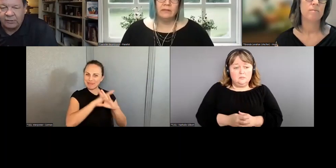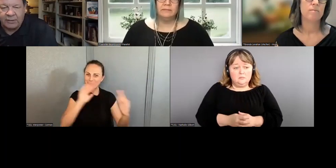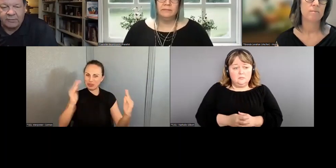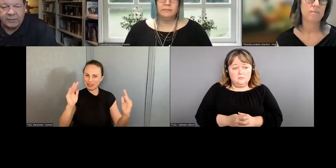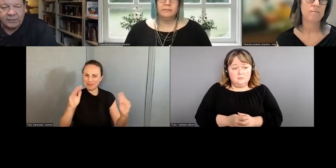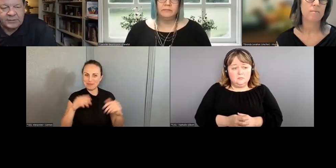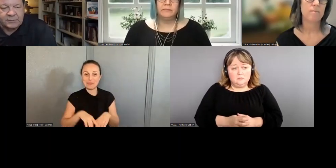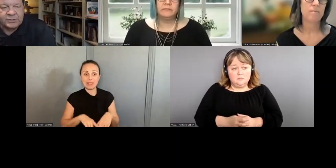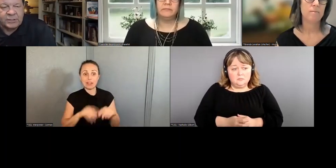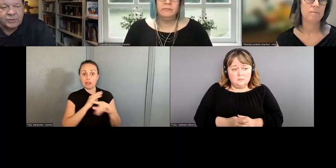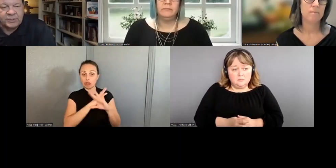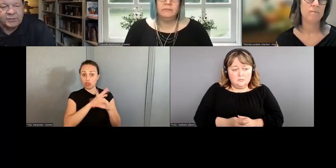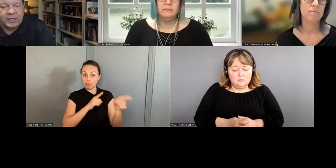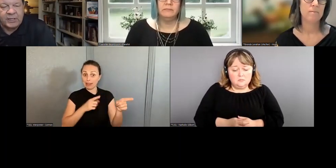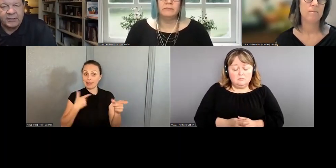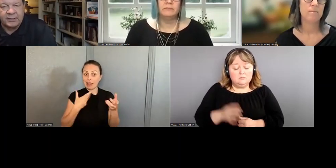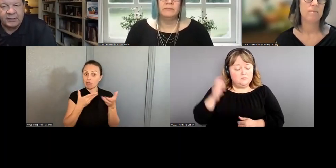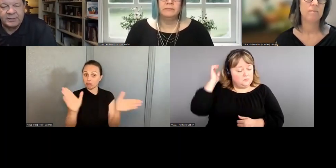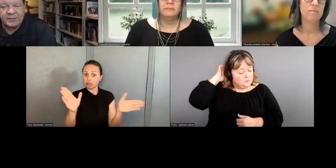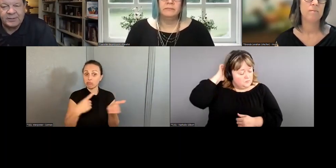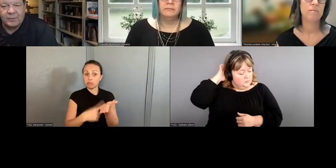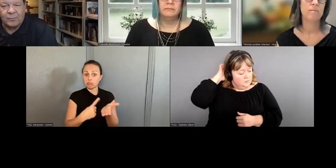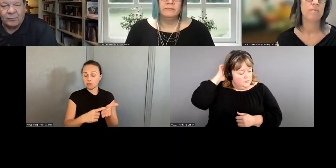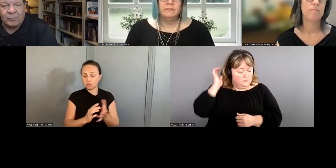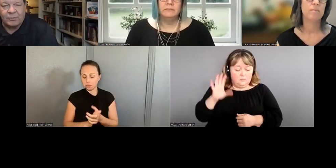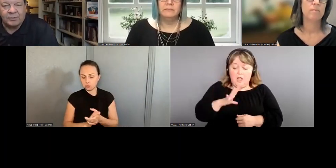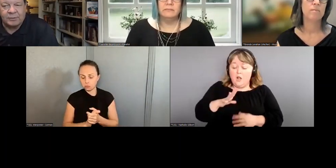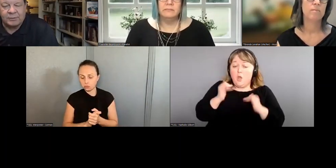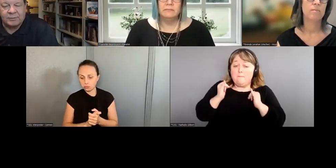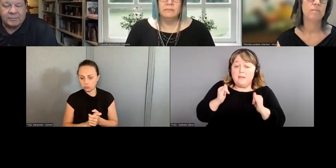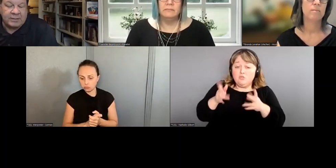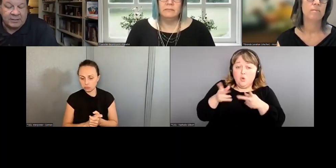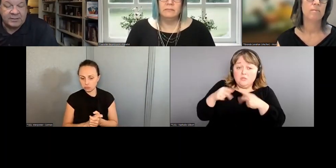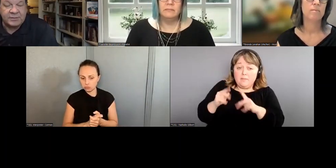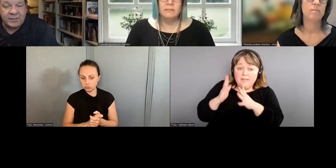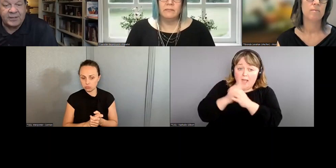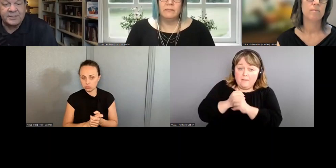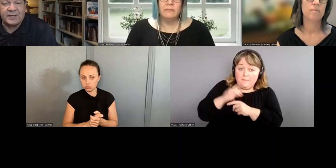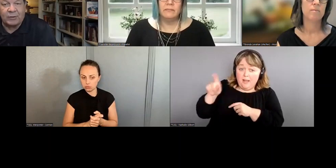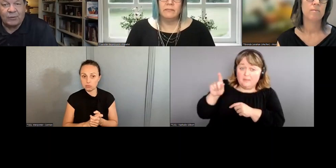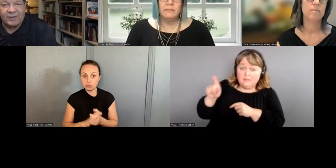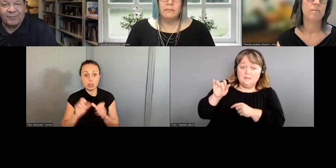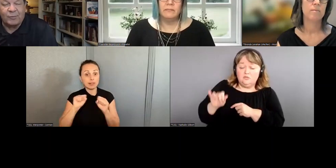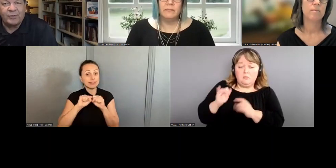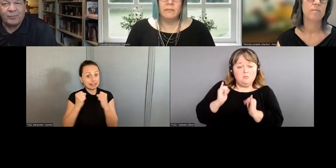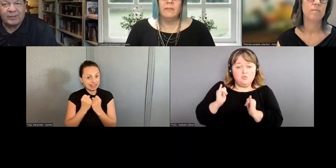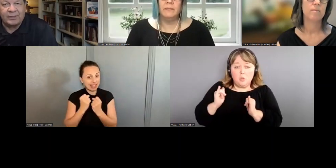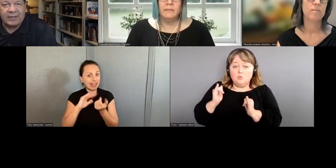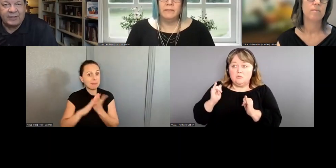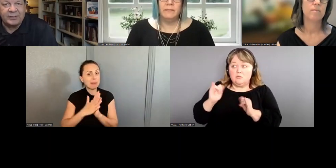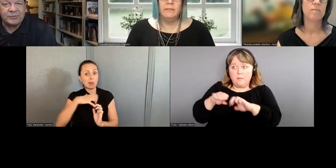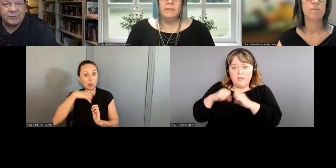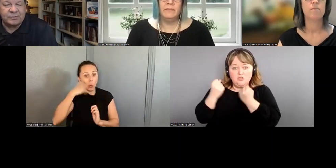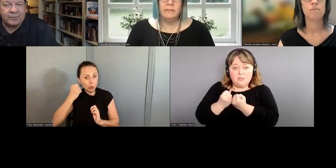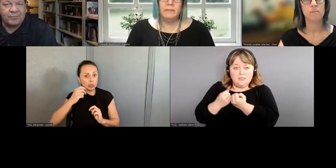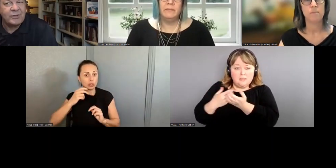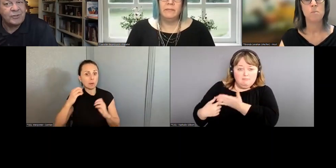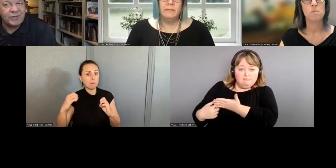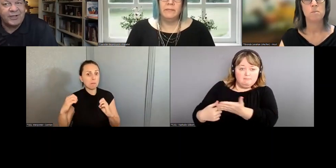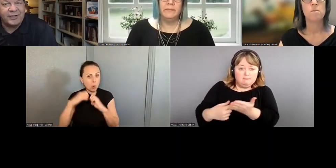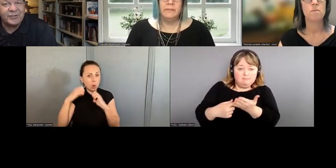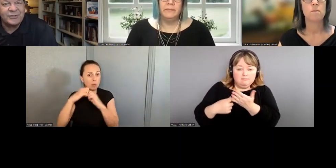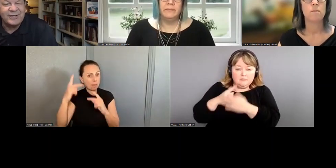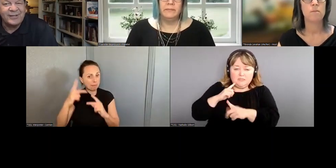now a discussion in society that and that society is getting older and more people getting into